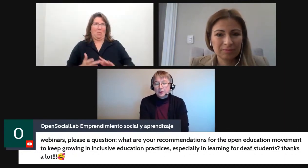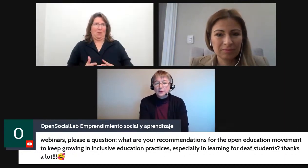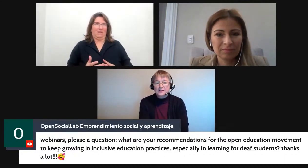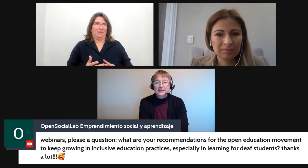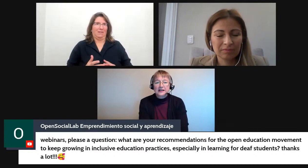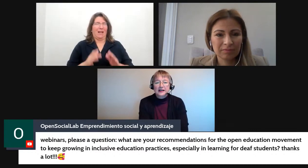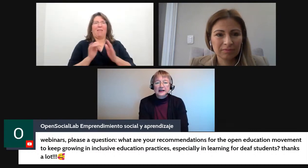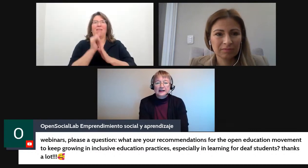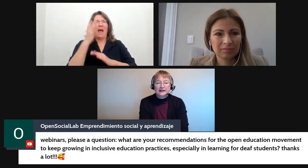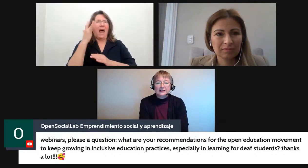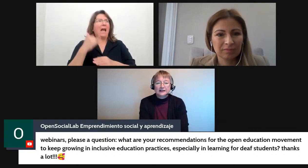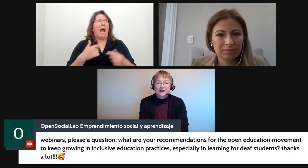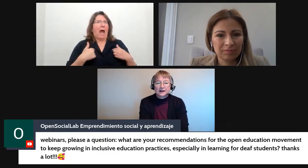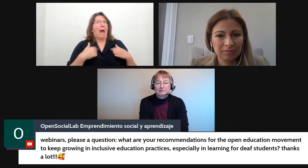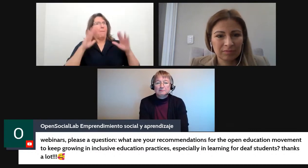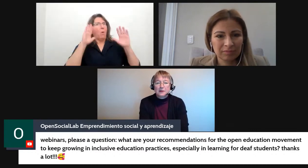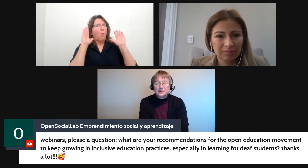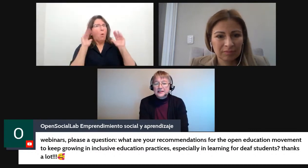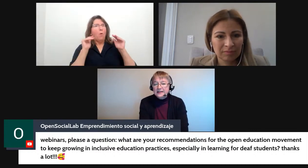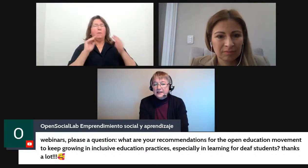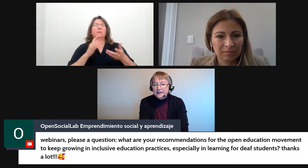was proposing a